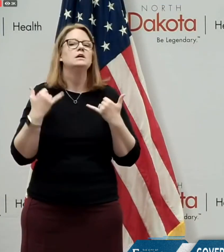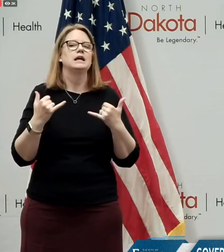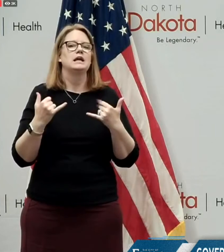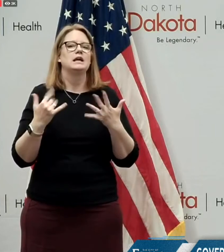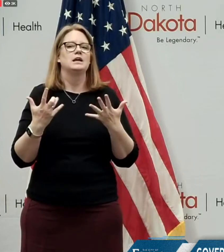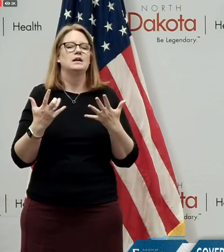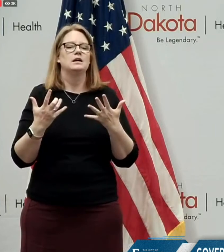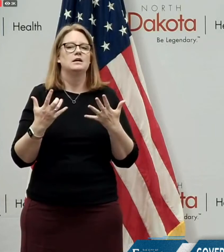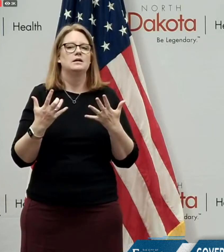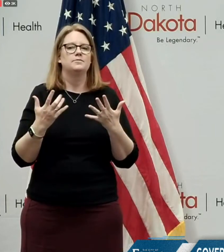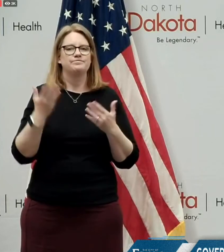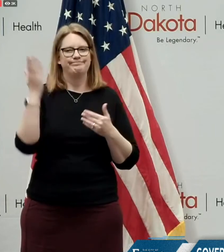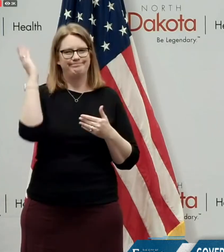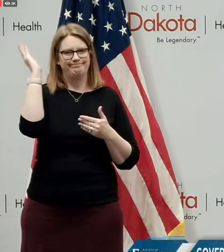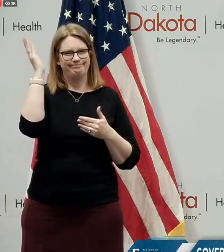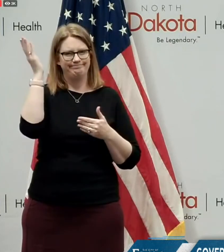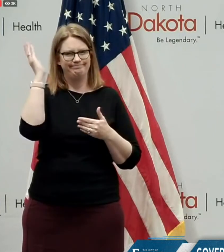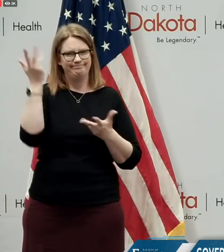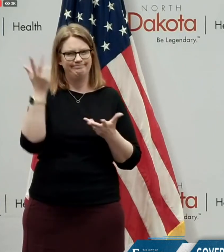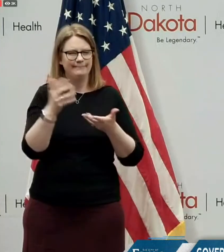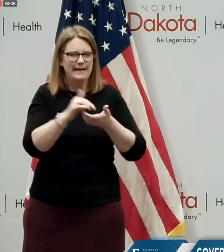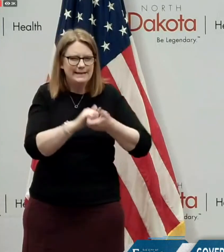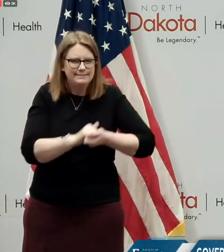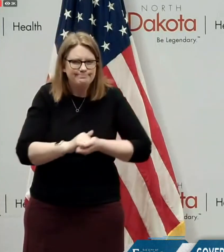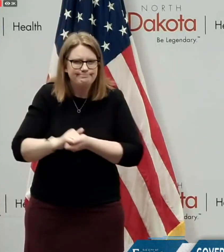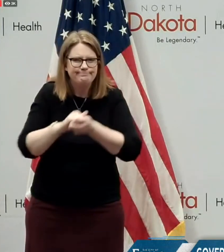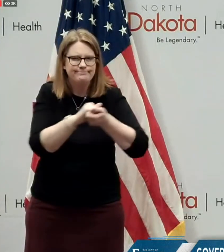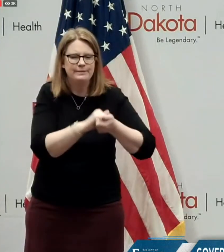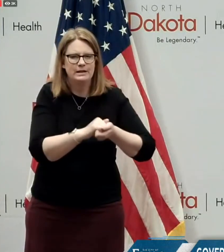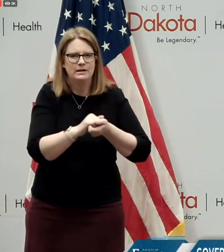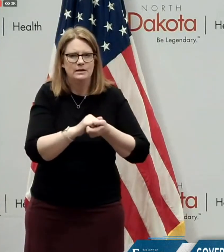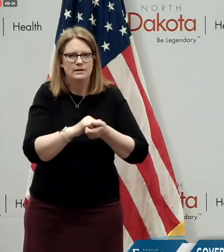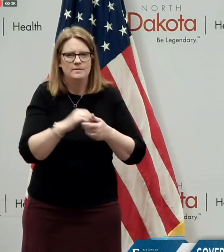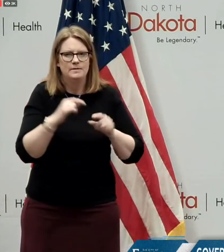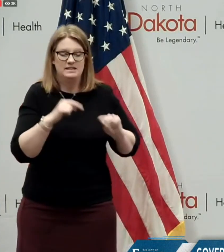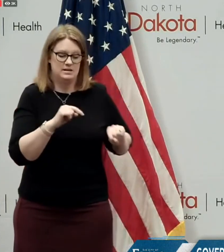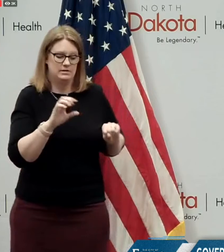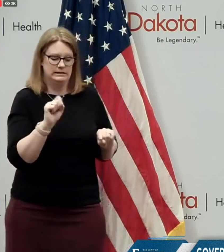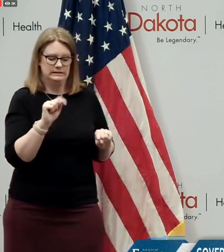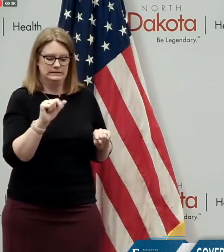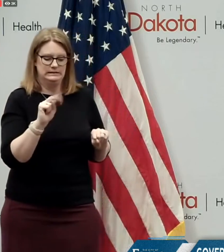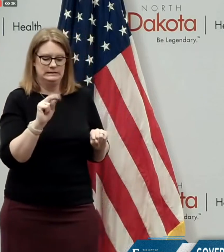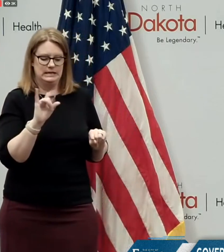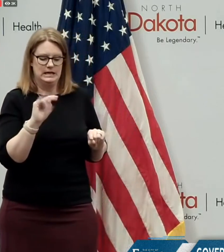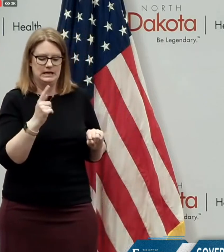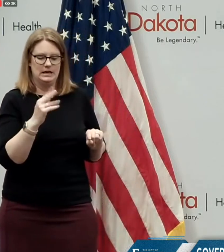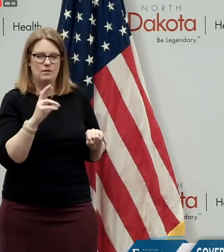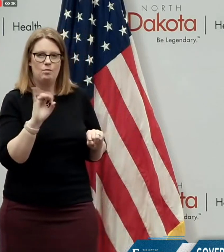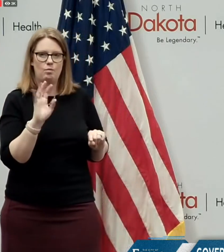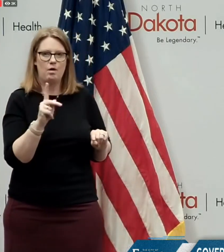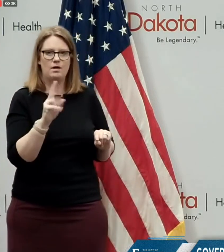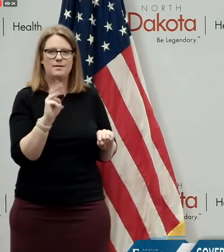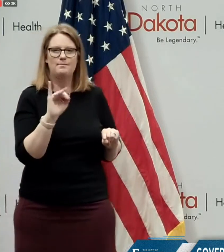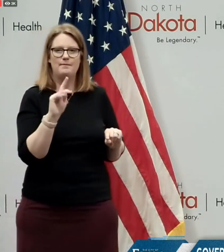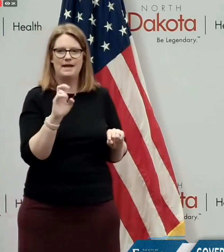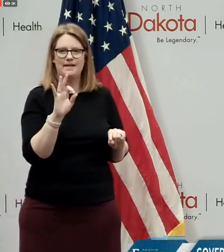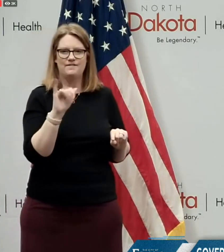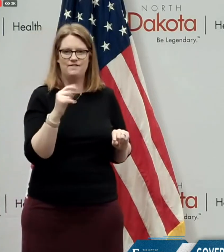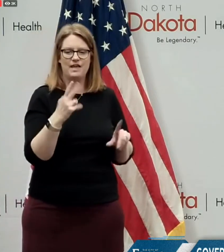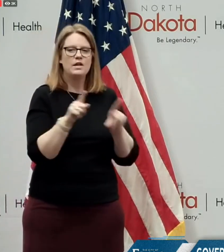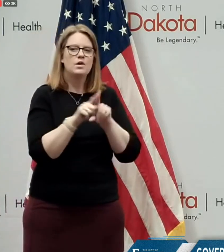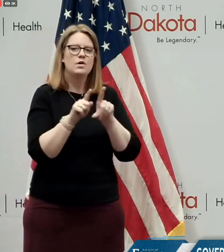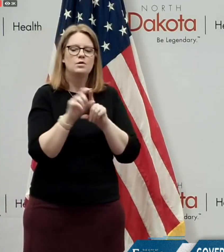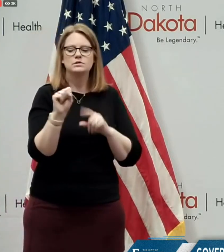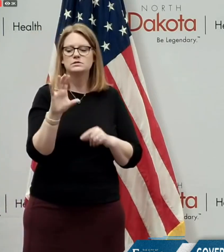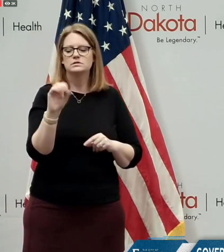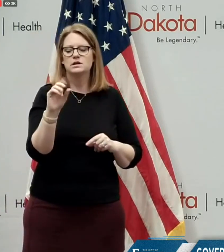about the collaboration that occurred down at Standing Rock is Standing Rock Sioux Tribe Chairman Mike Faith, and also Scott Davis, who's